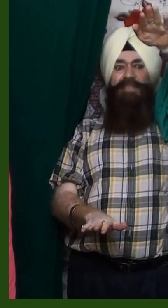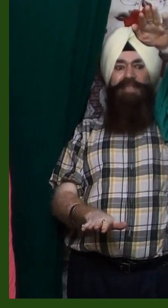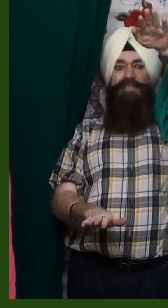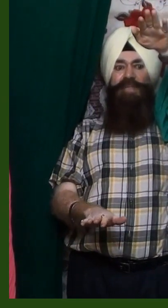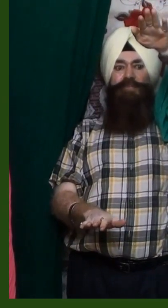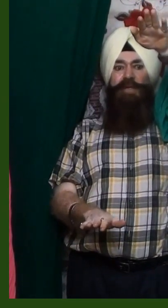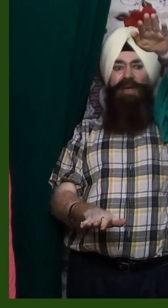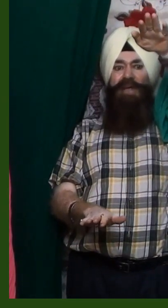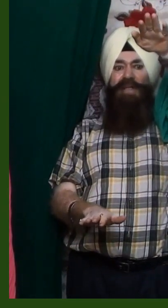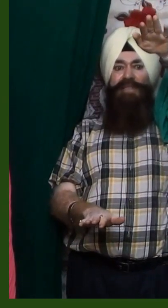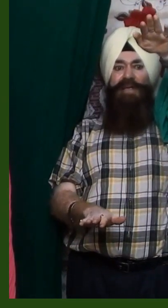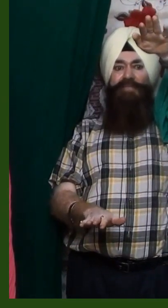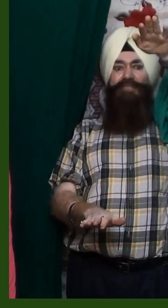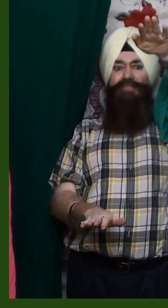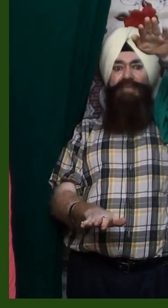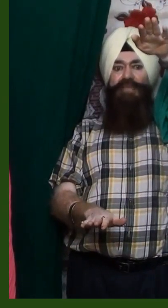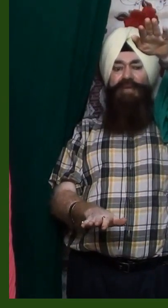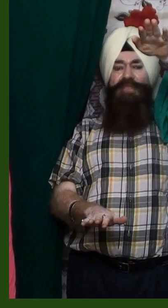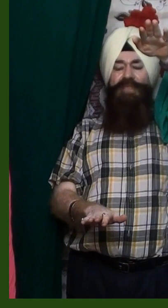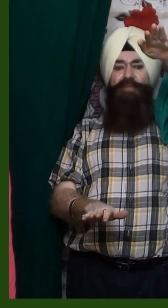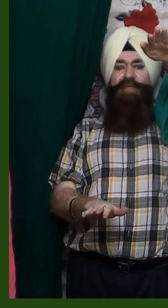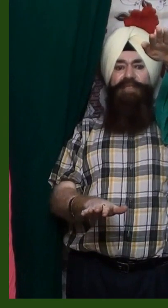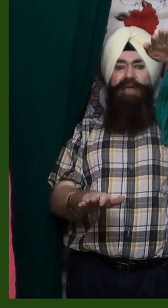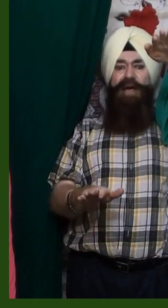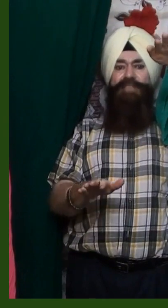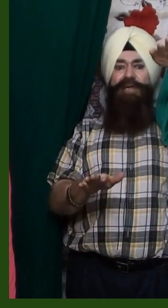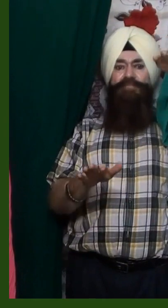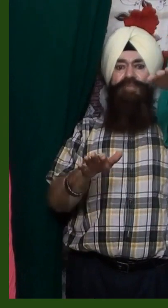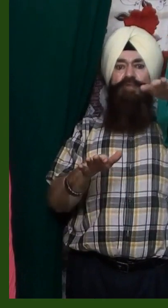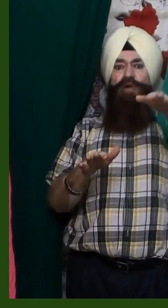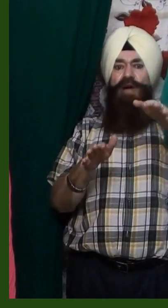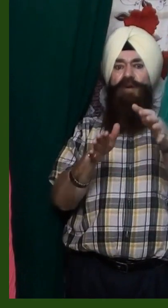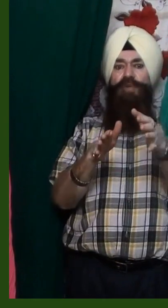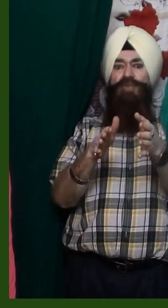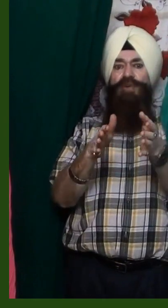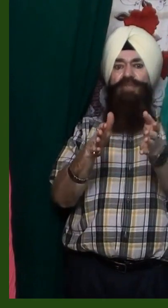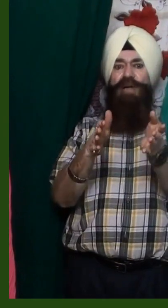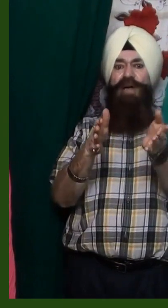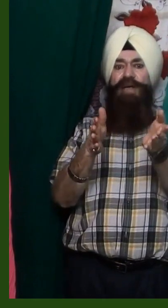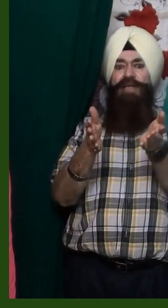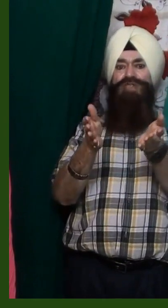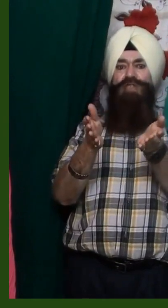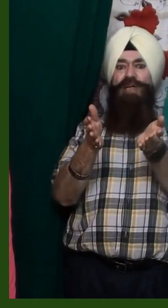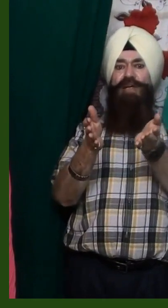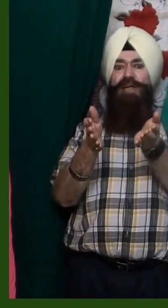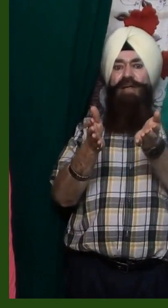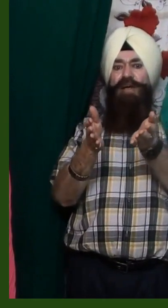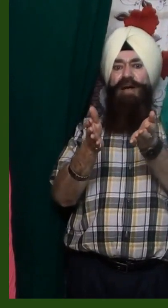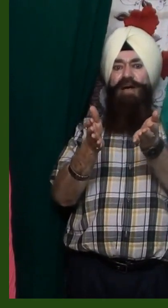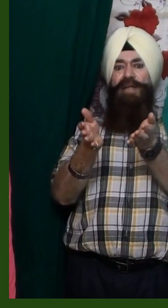relative velocity with respect to one another, which means that we are not